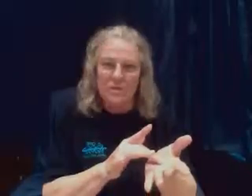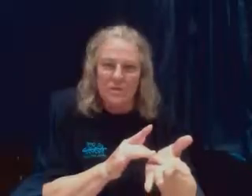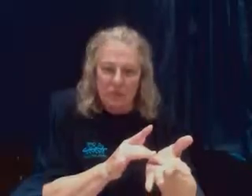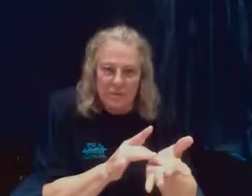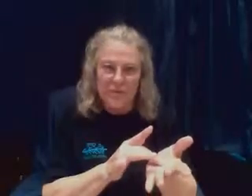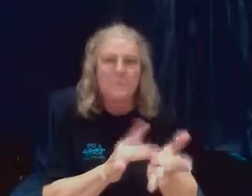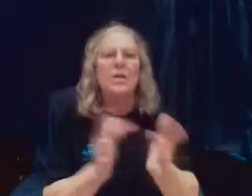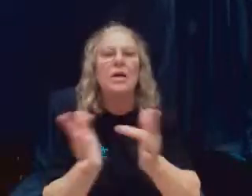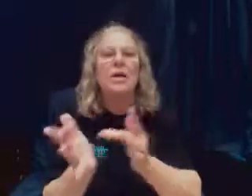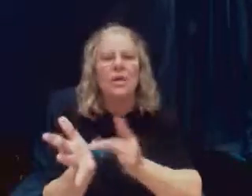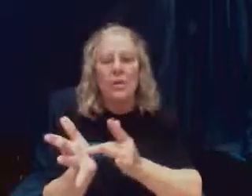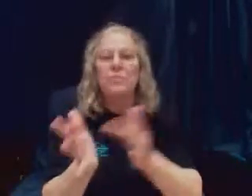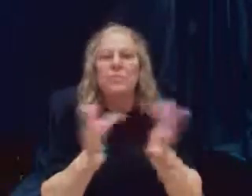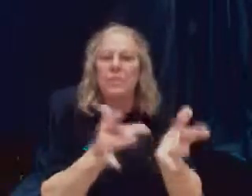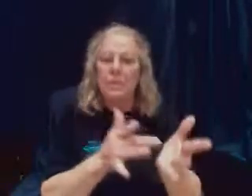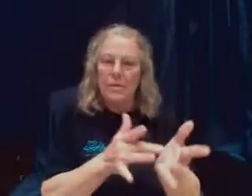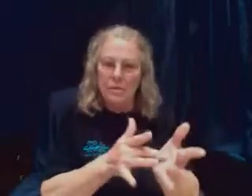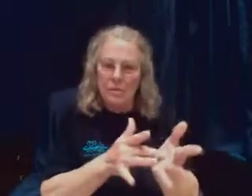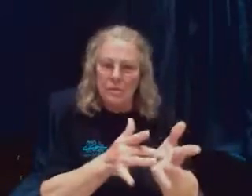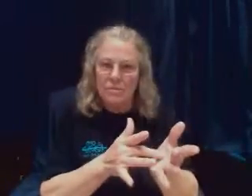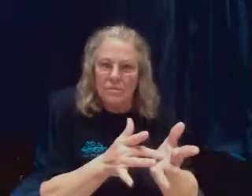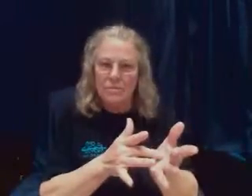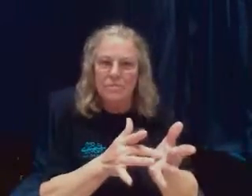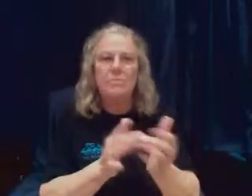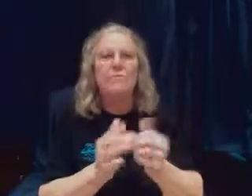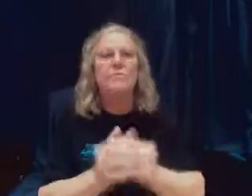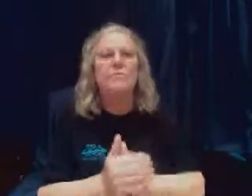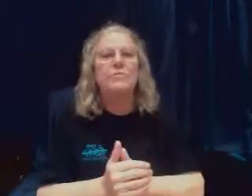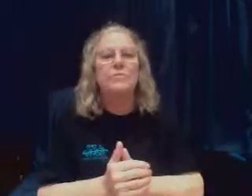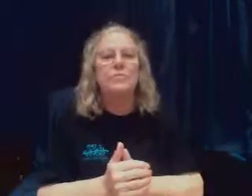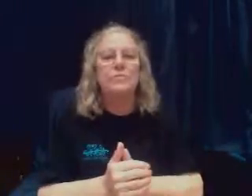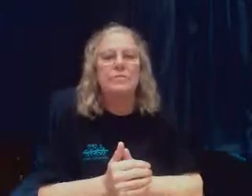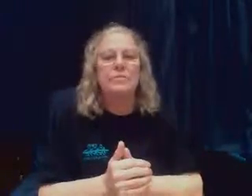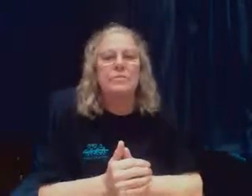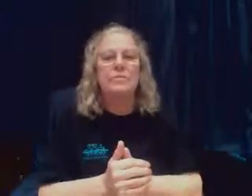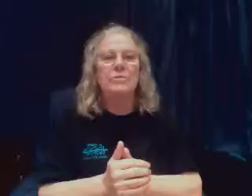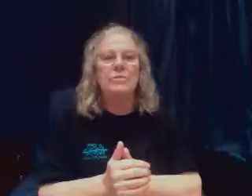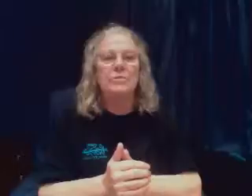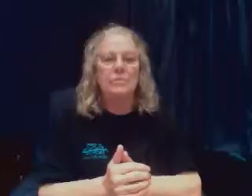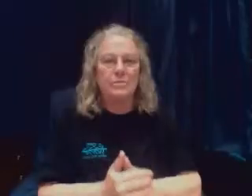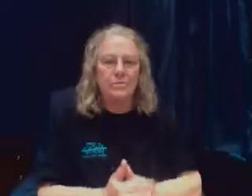Jesus.